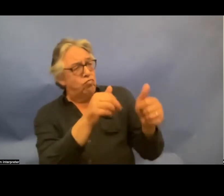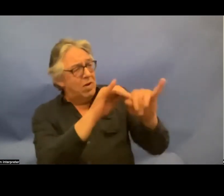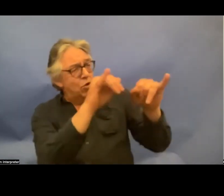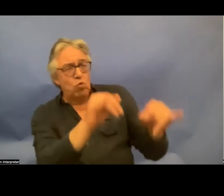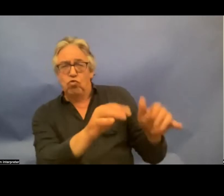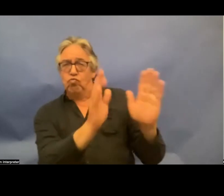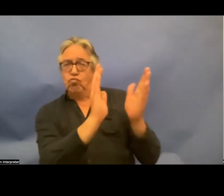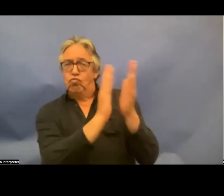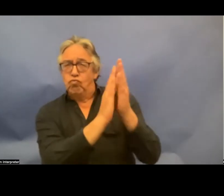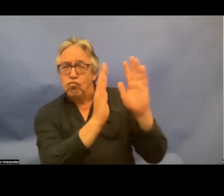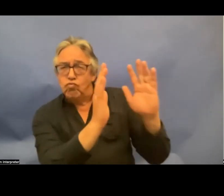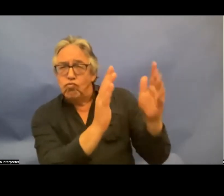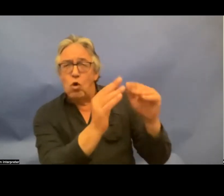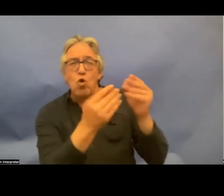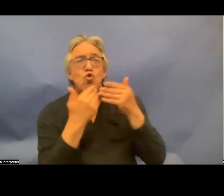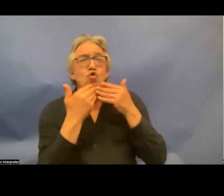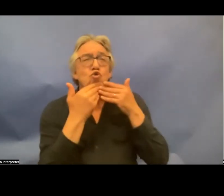that they don't